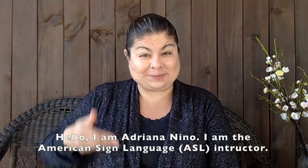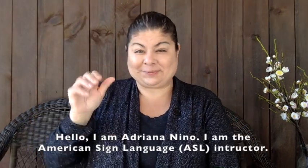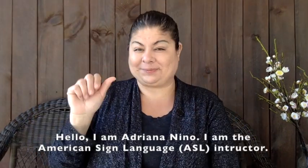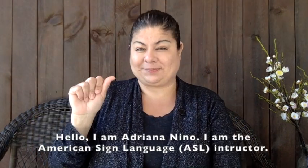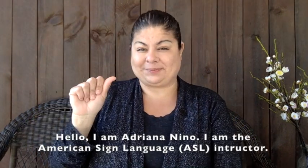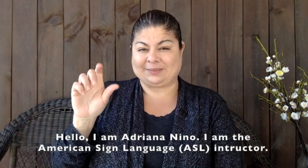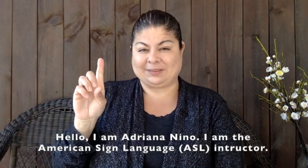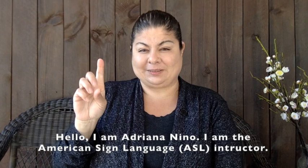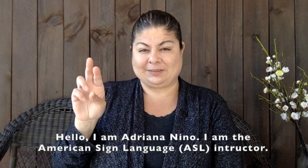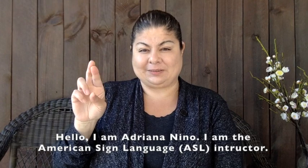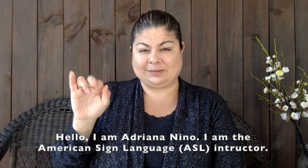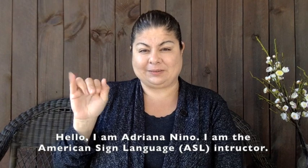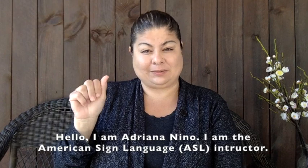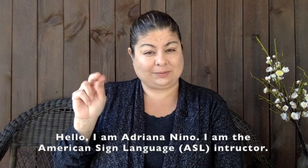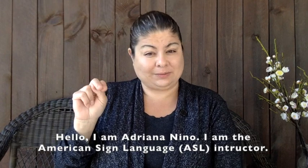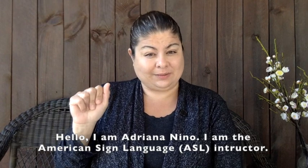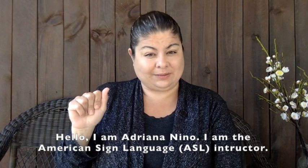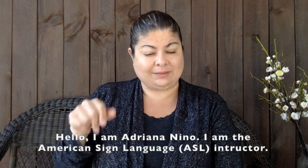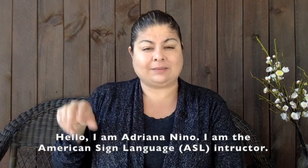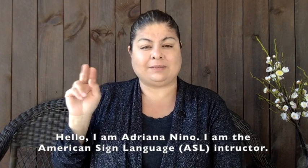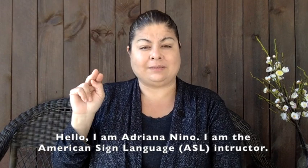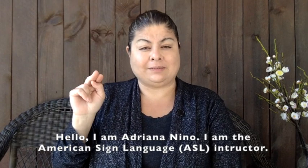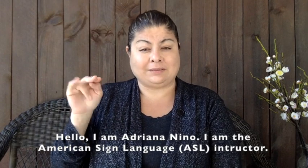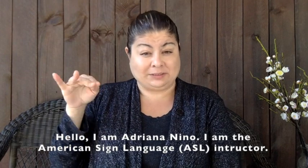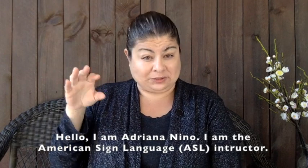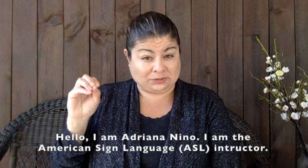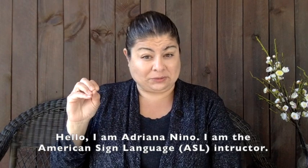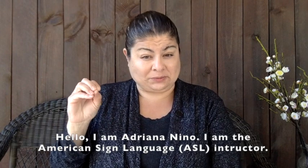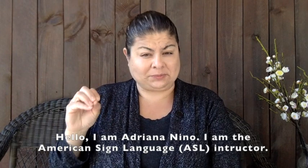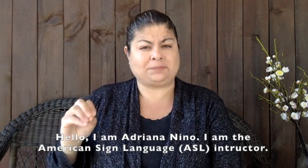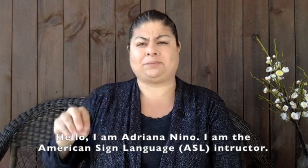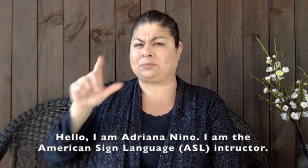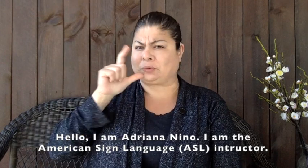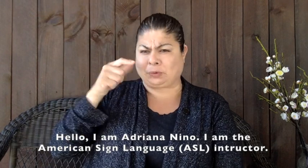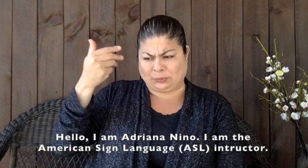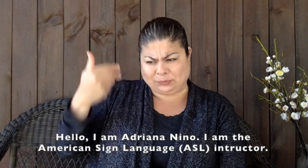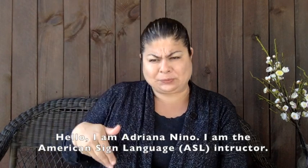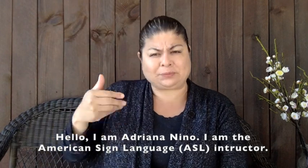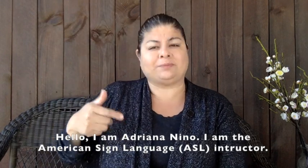Hello, I'm Adriana Nino, and I am the American Sign Language ASL Instructor.